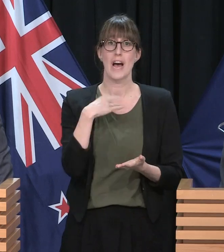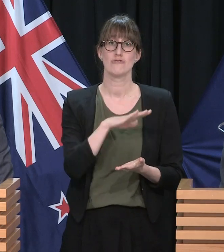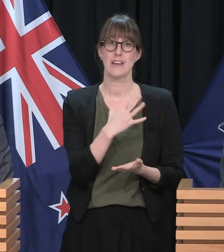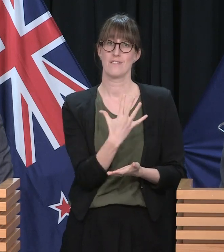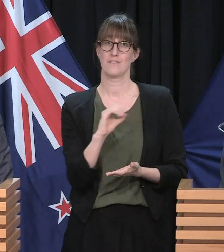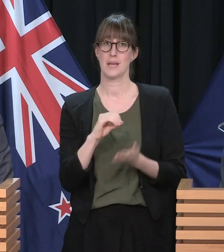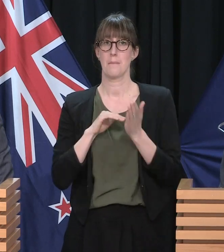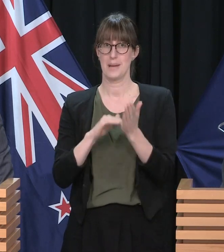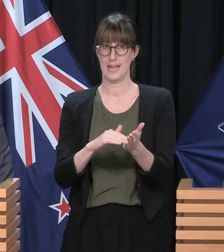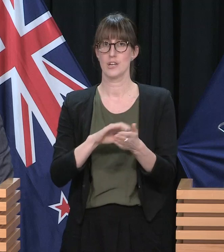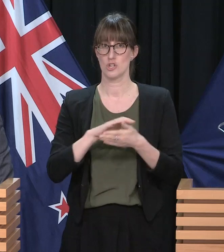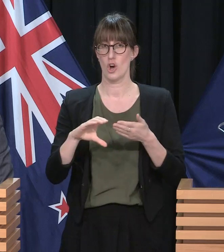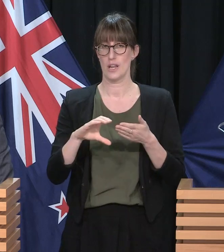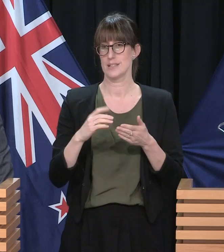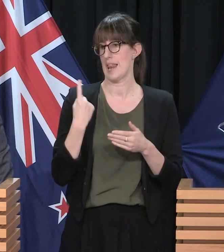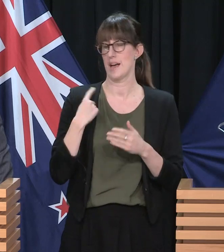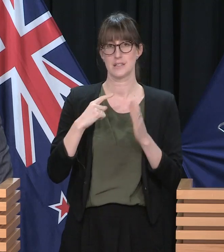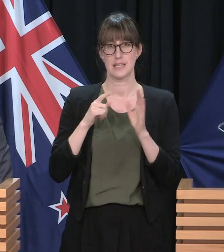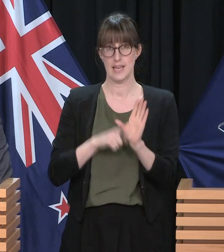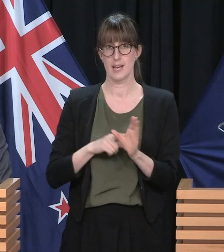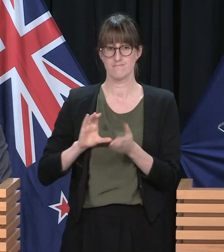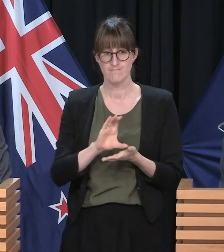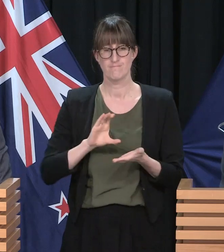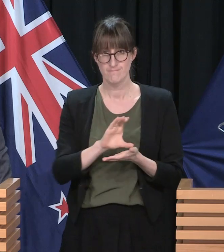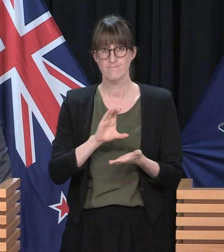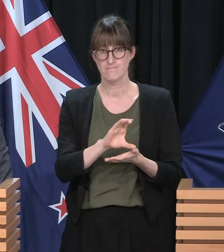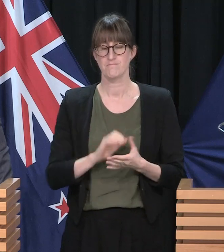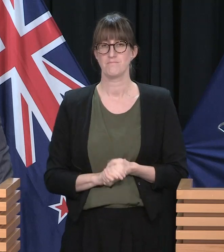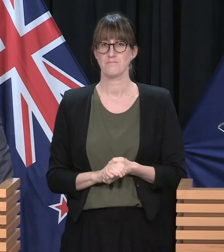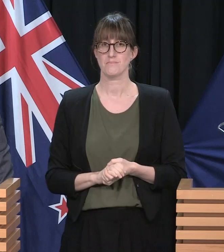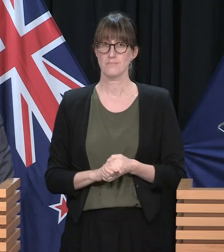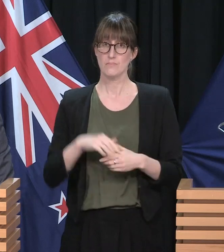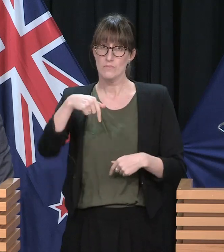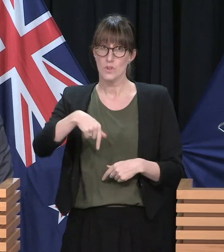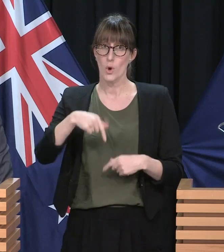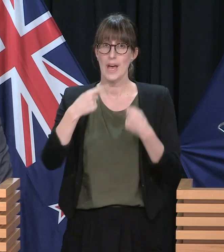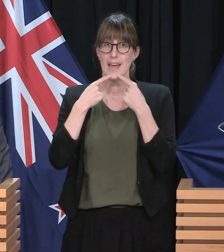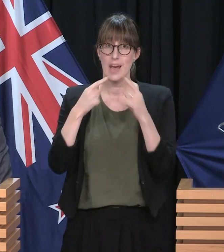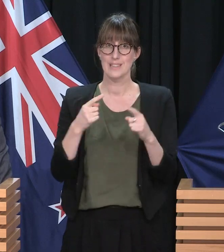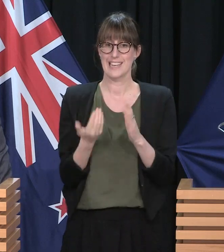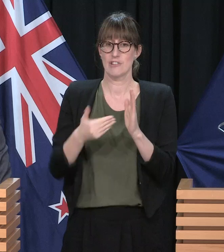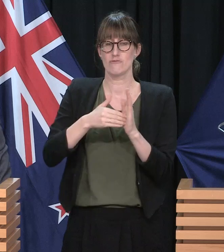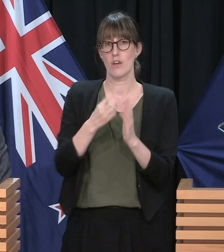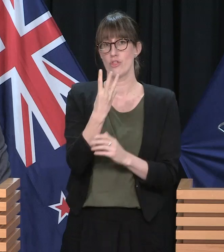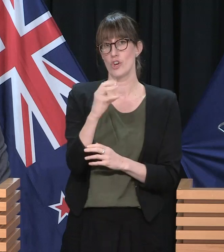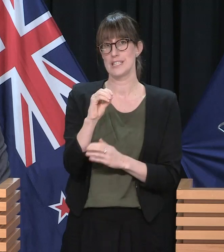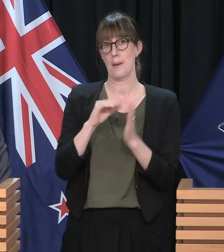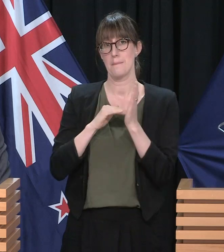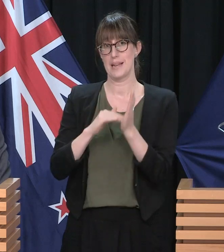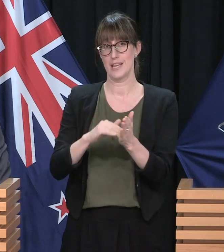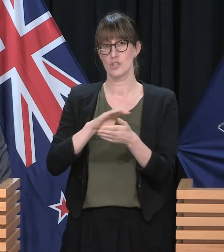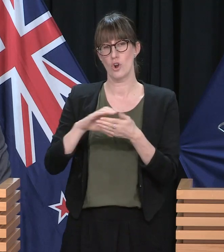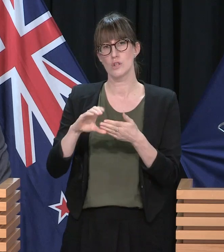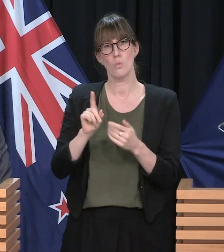received over the last 12 months. I'm also announcing today an extra $30 million will go to the National Close